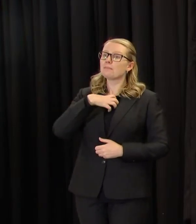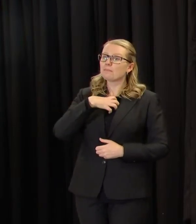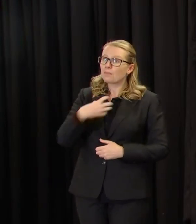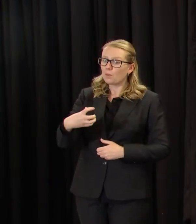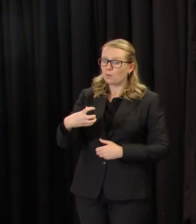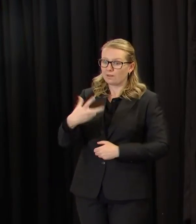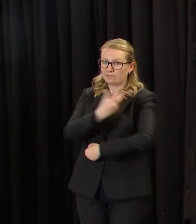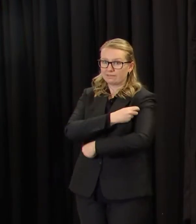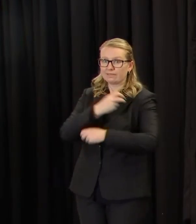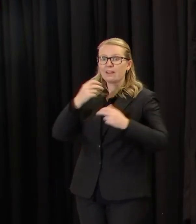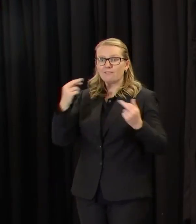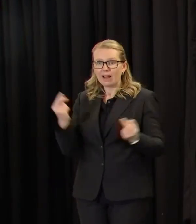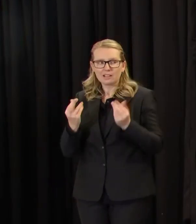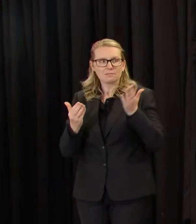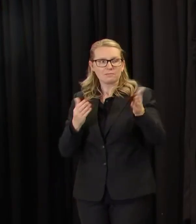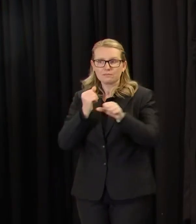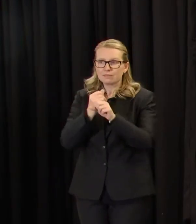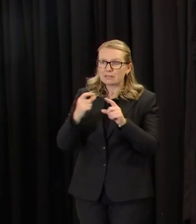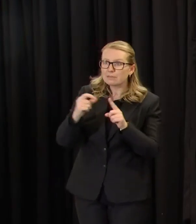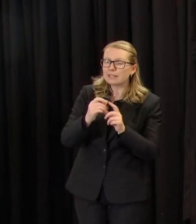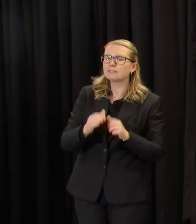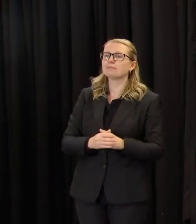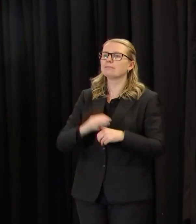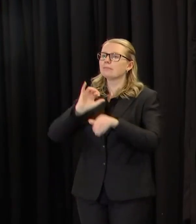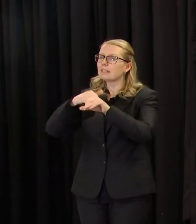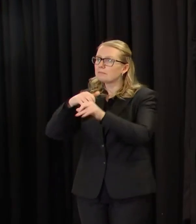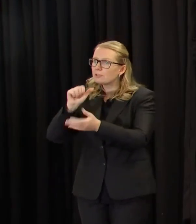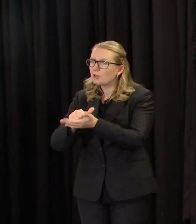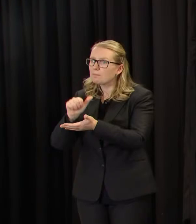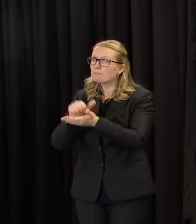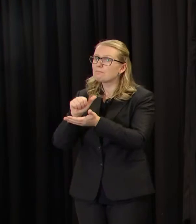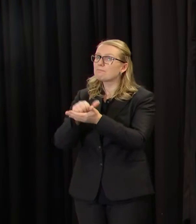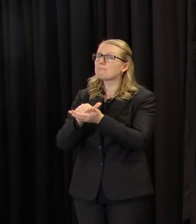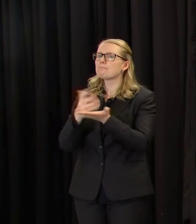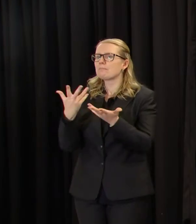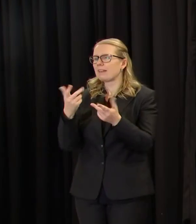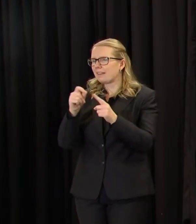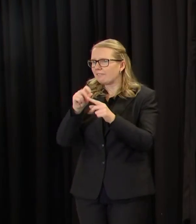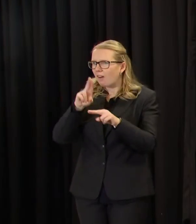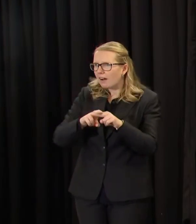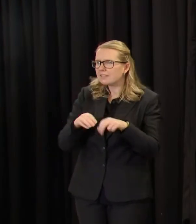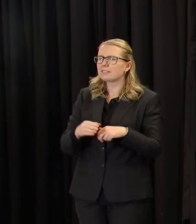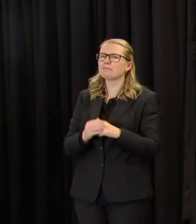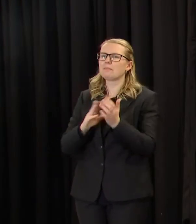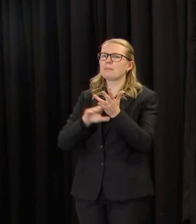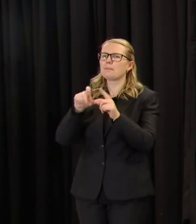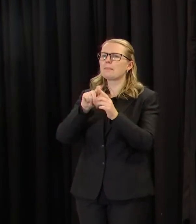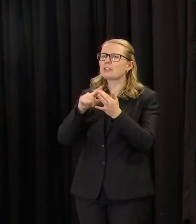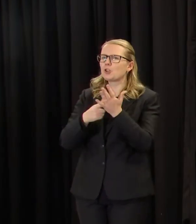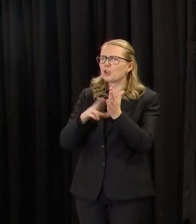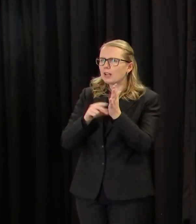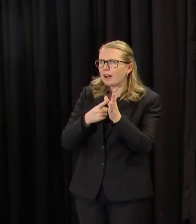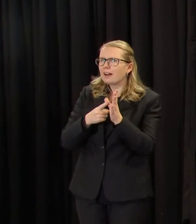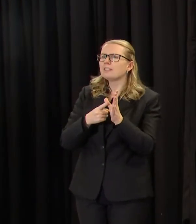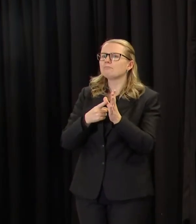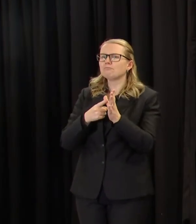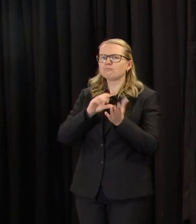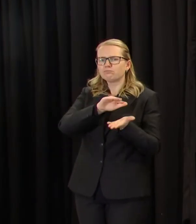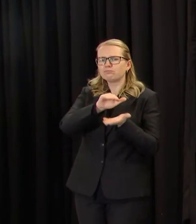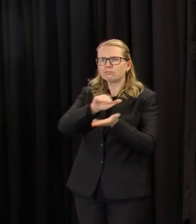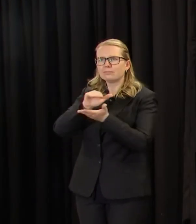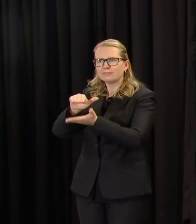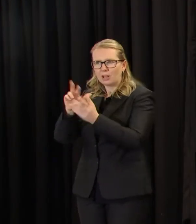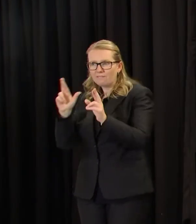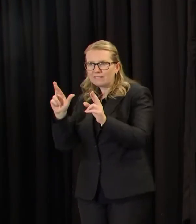and to pharmacy, Moderna as well as more Pfizer, I'm sure we're going to see those GP numbers soar also. So it's a